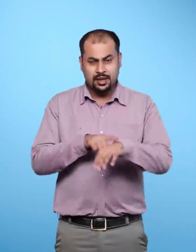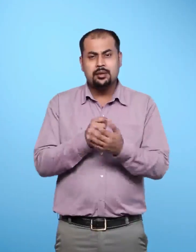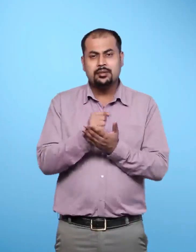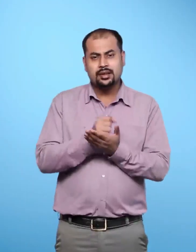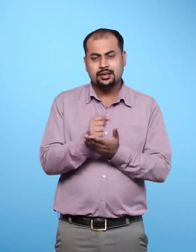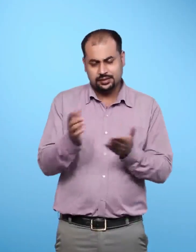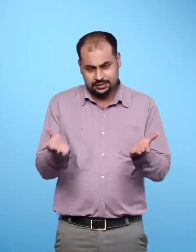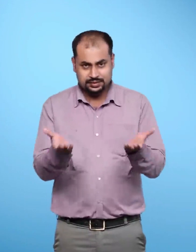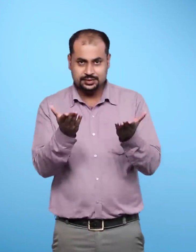Practice time.